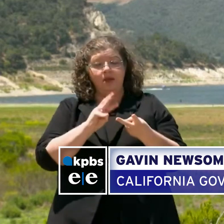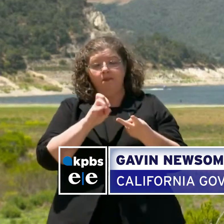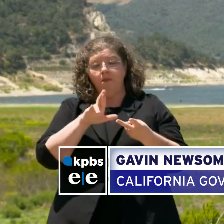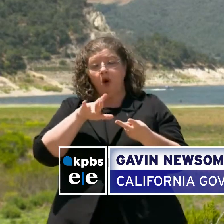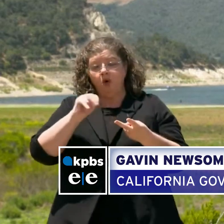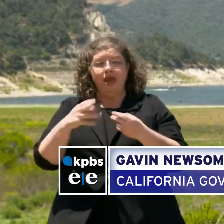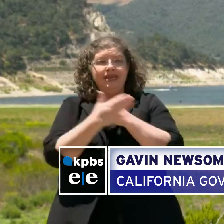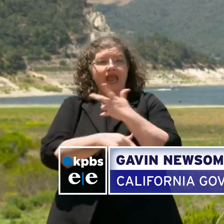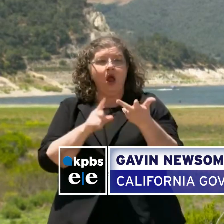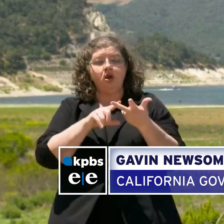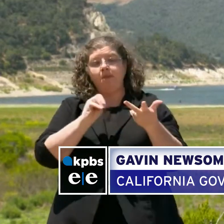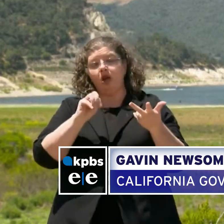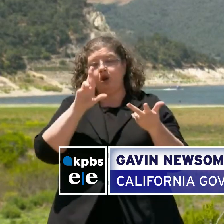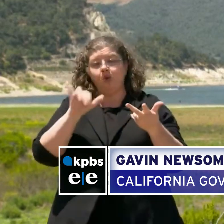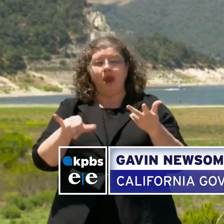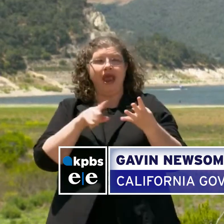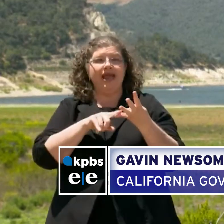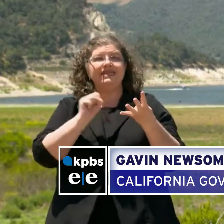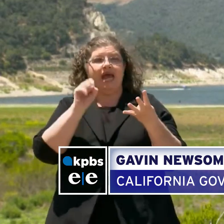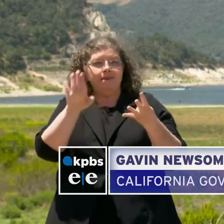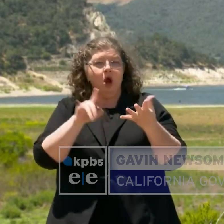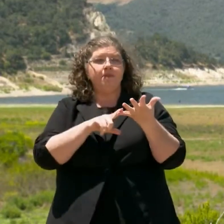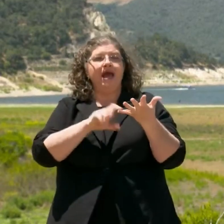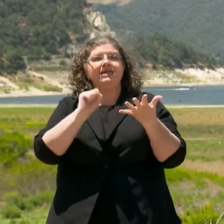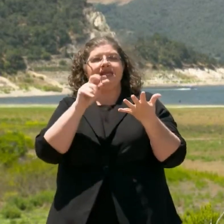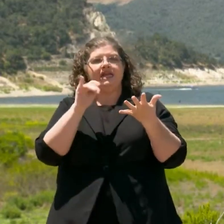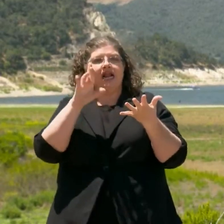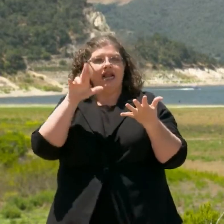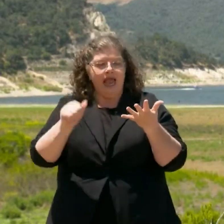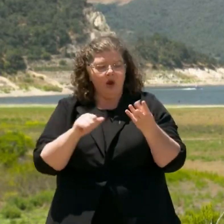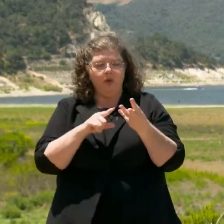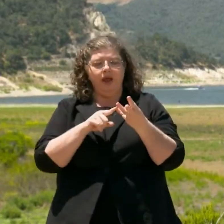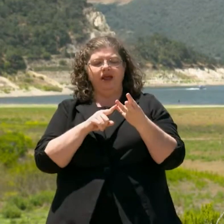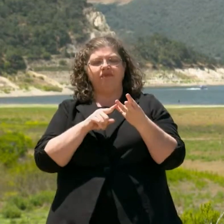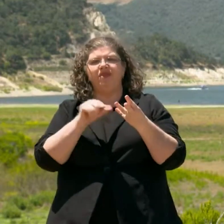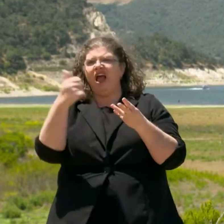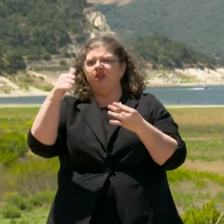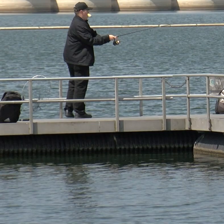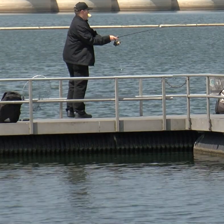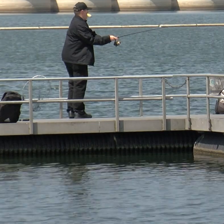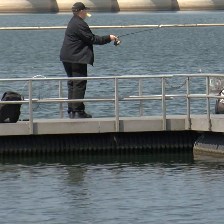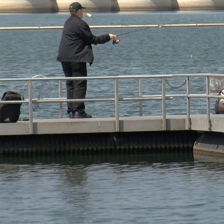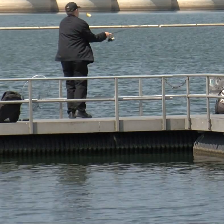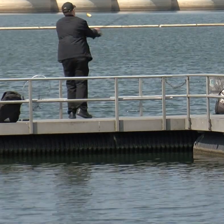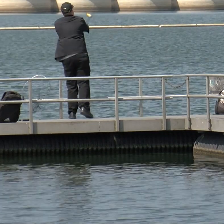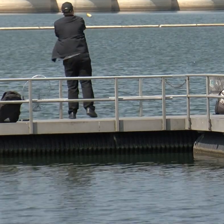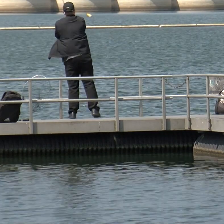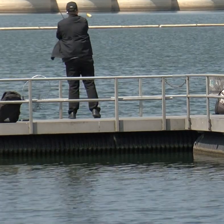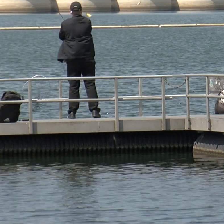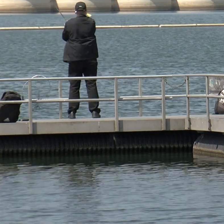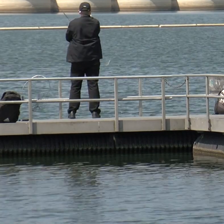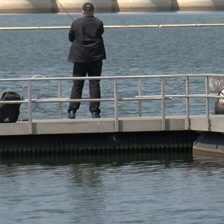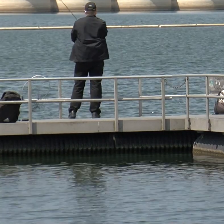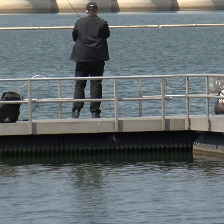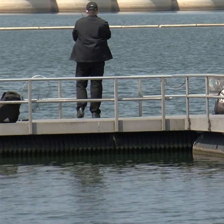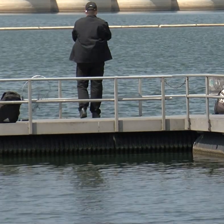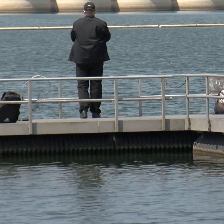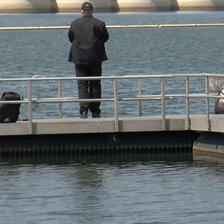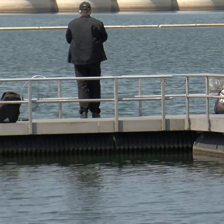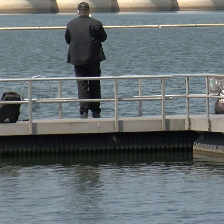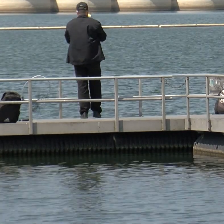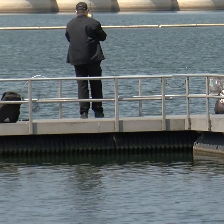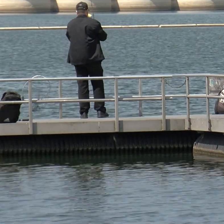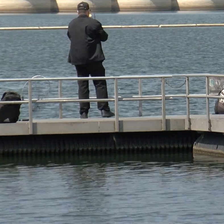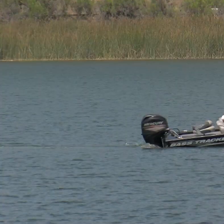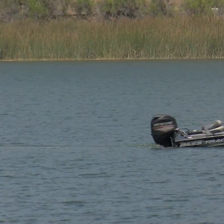County, Inyo, Monterey County, Santa Barbara, Santa Clara, other counties. He's also asking Californians to